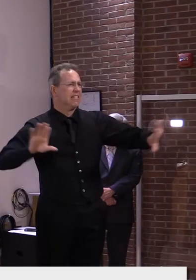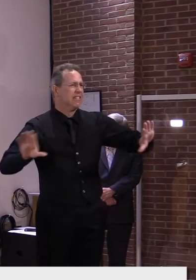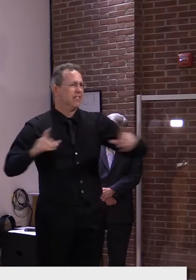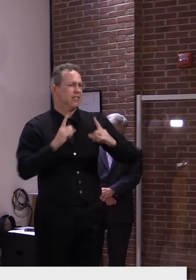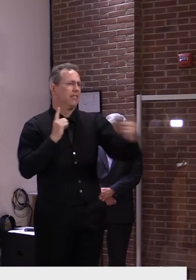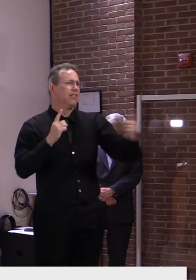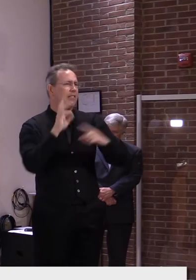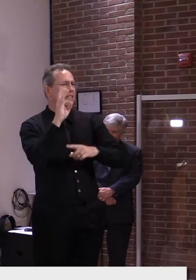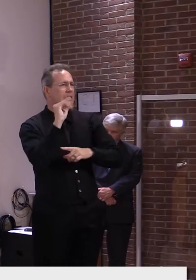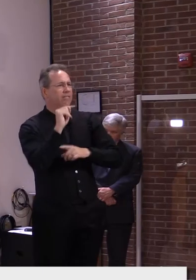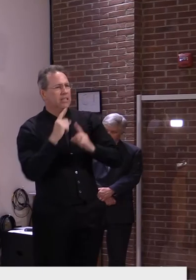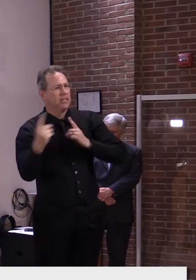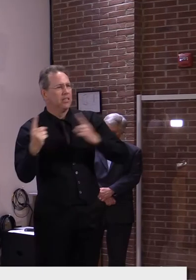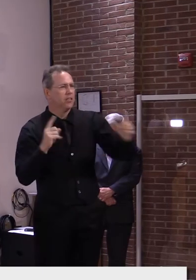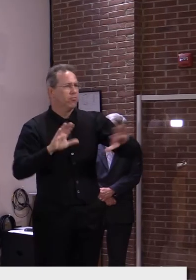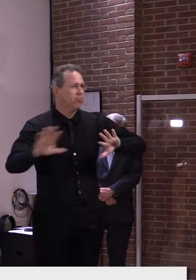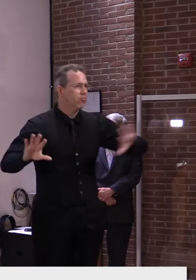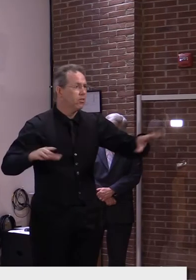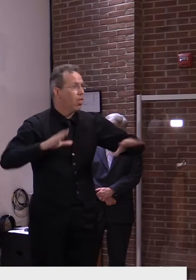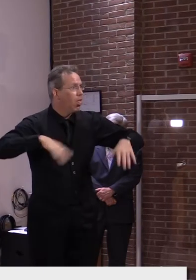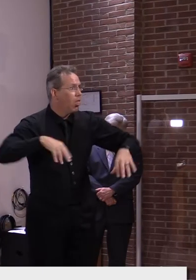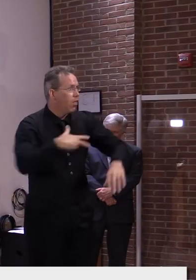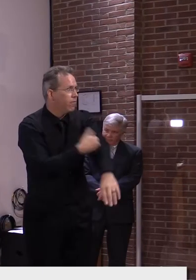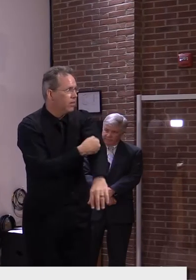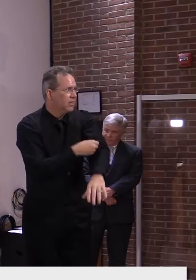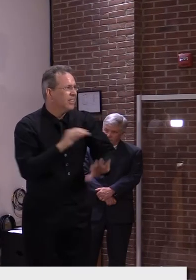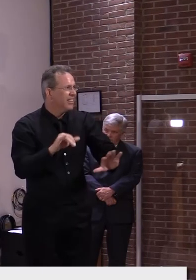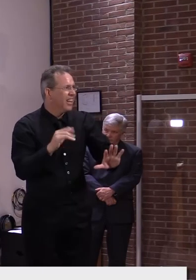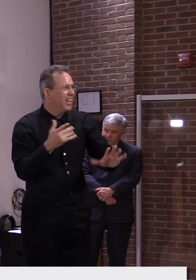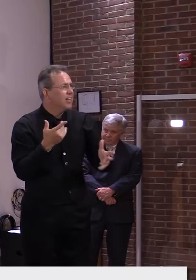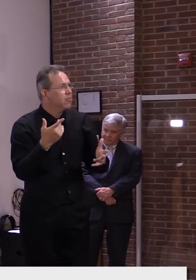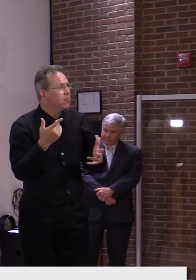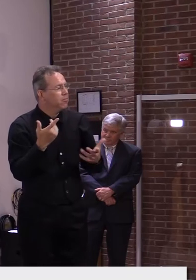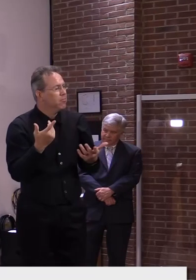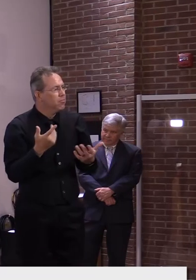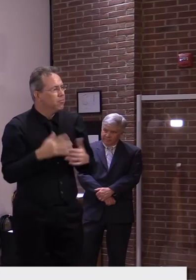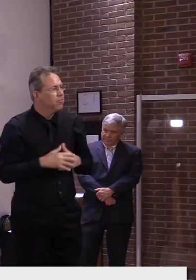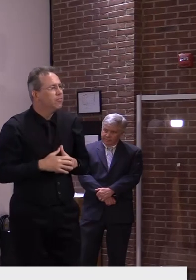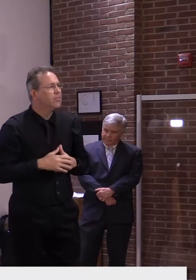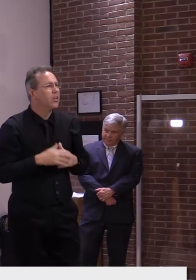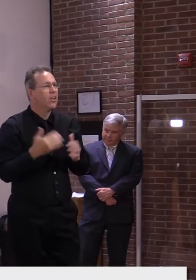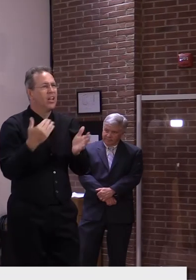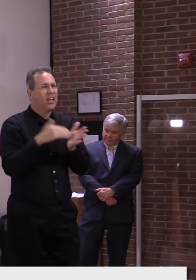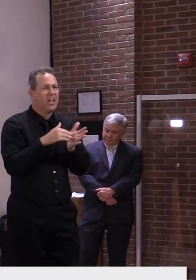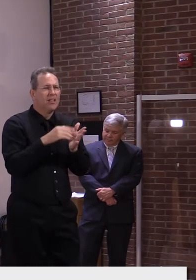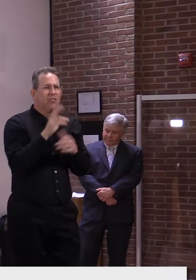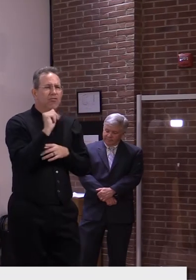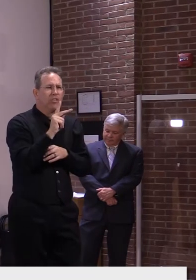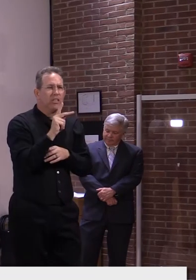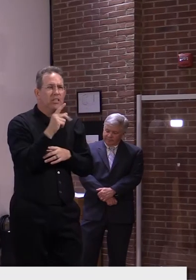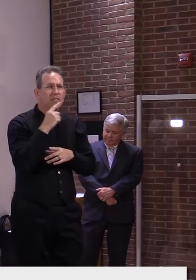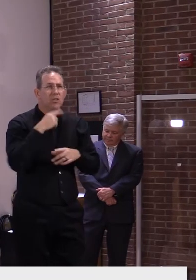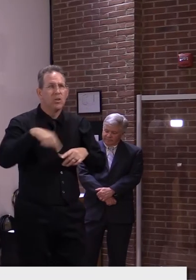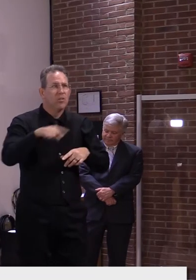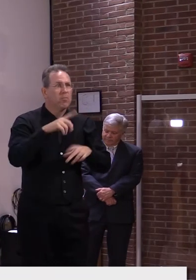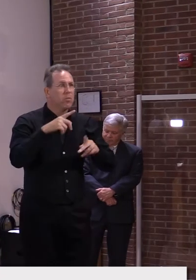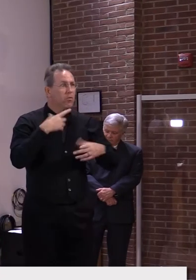is, if they're exclusively outdoors, that should not be a major consideration at this point in time.